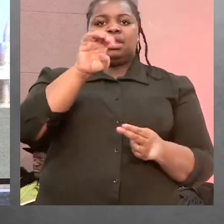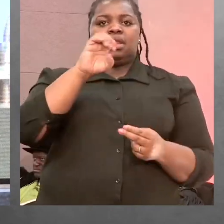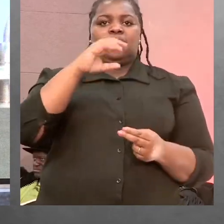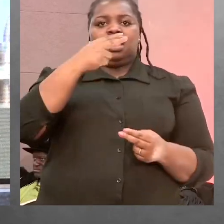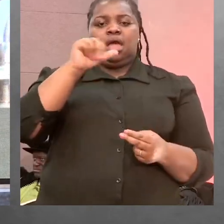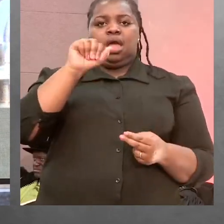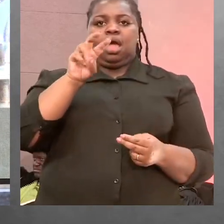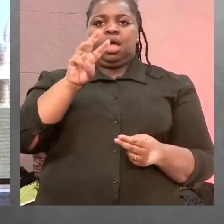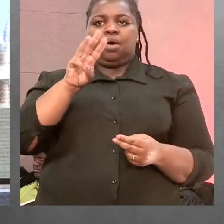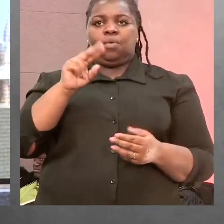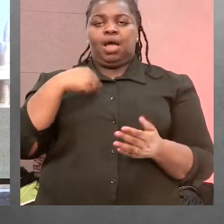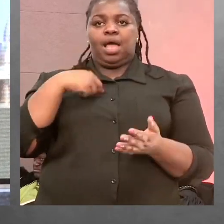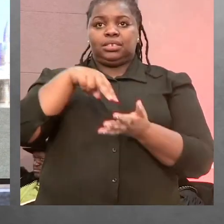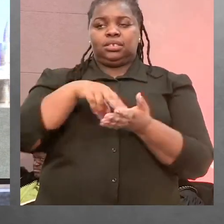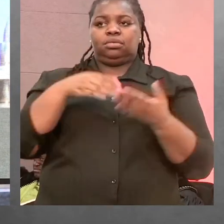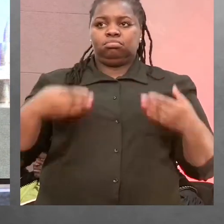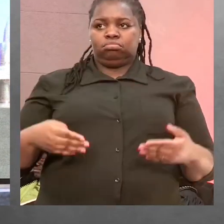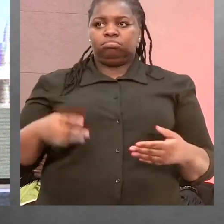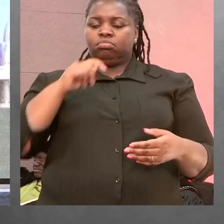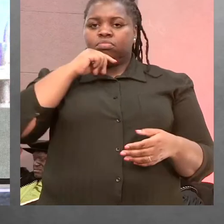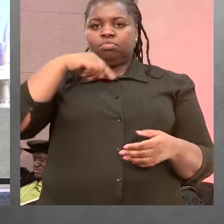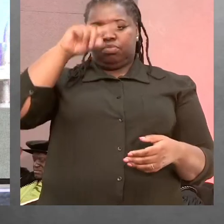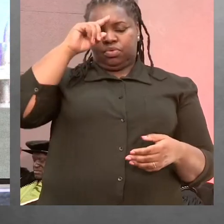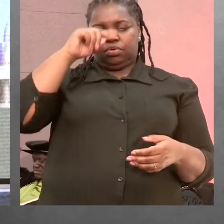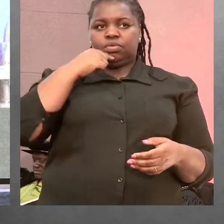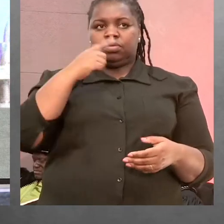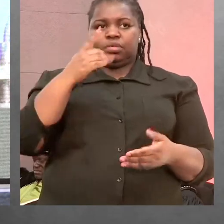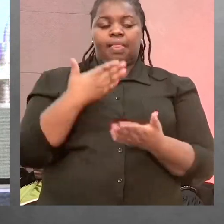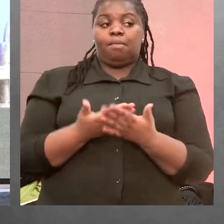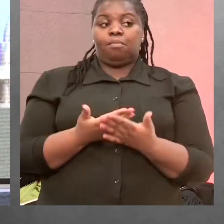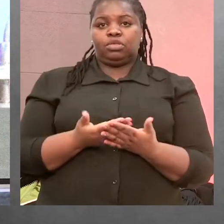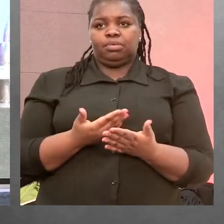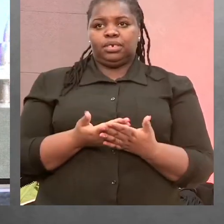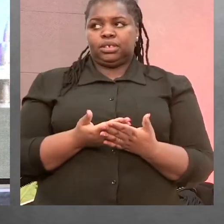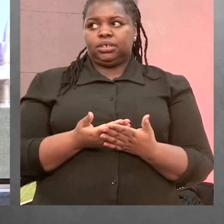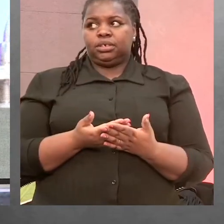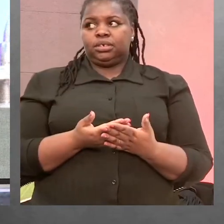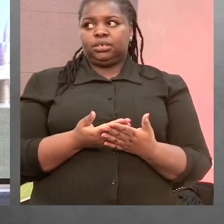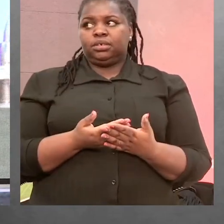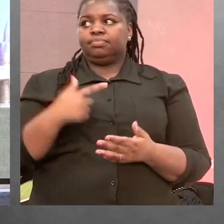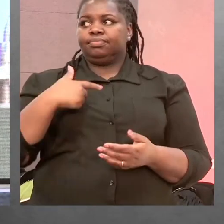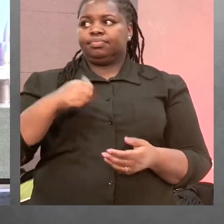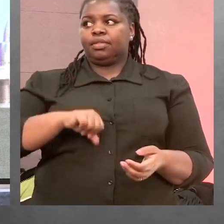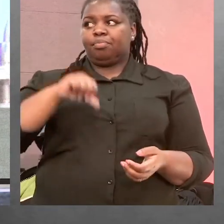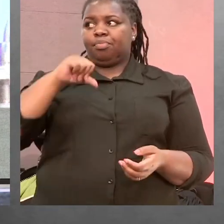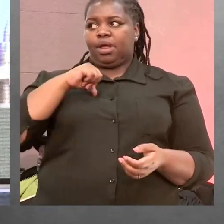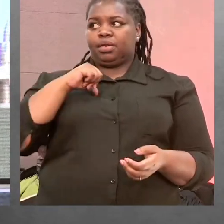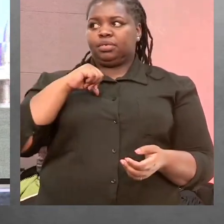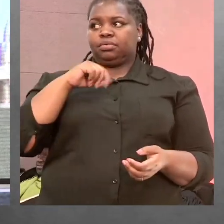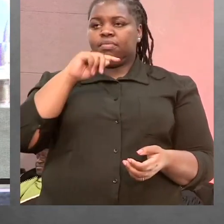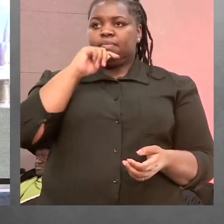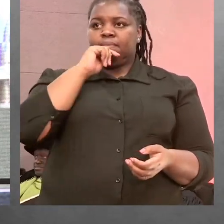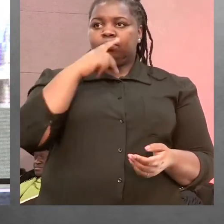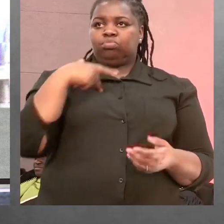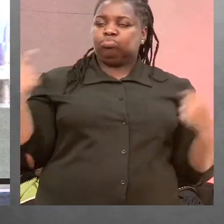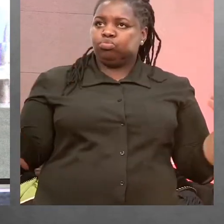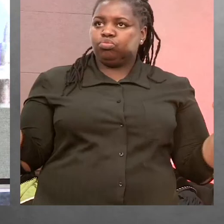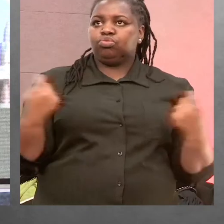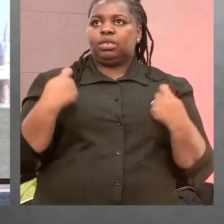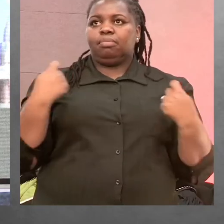you with a profound sense of responsibility and pride, ready to